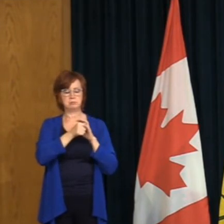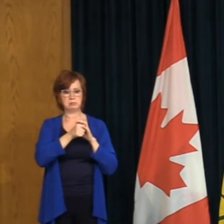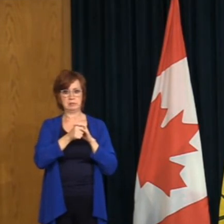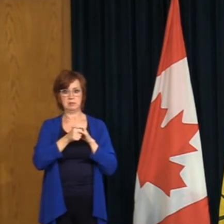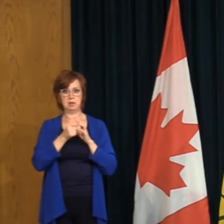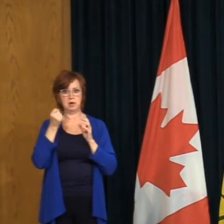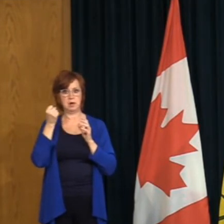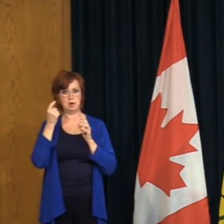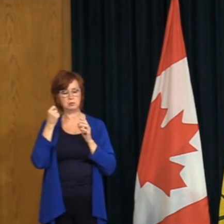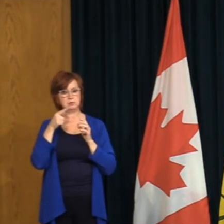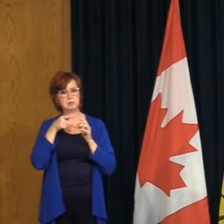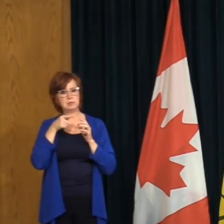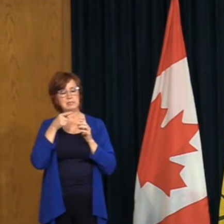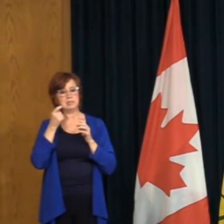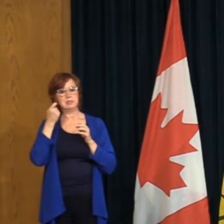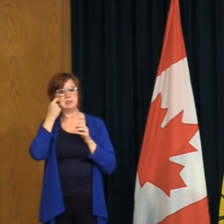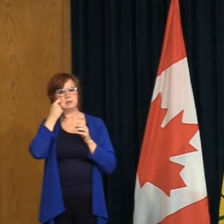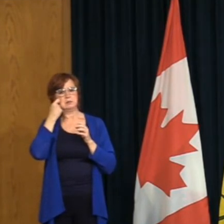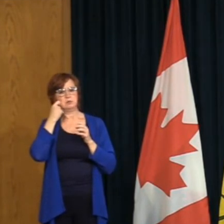events linked to sharing of food.